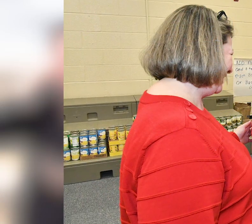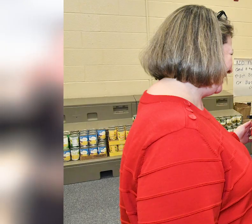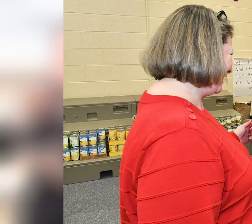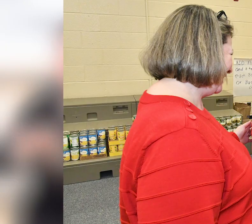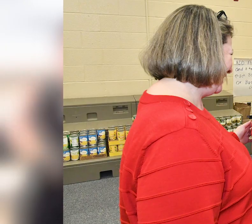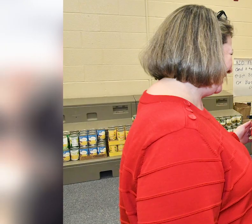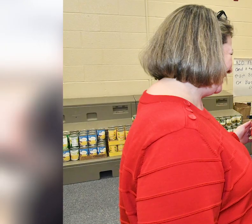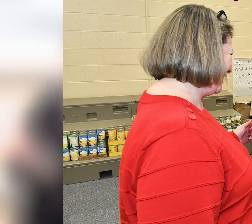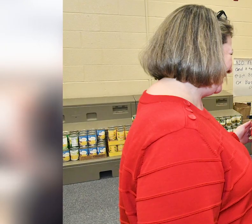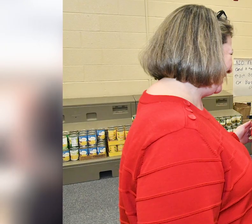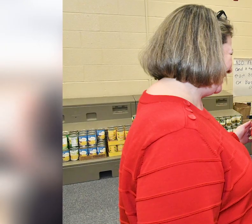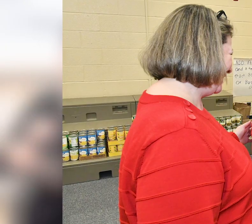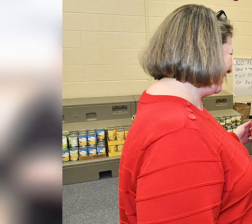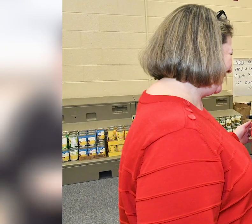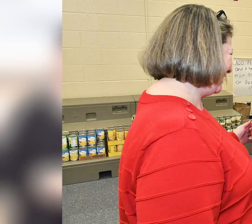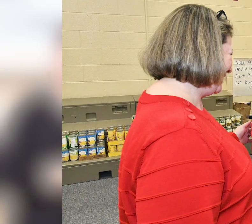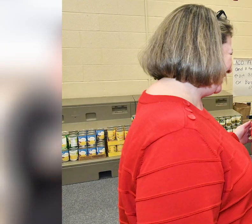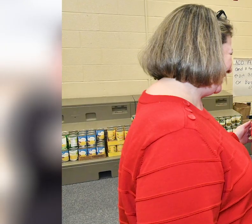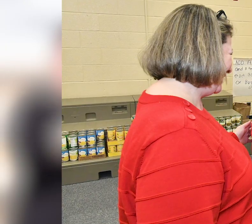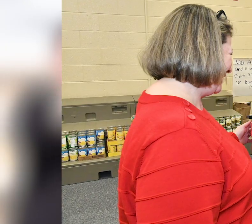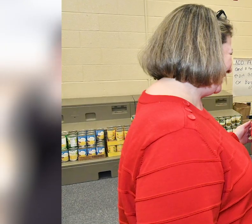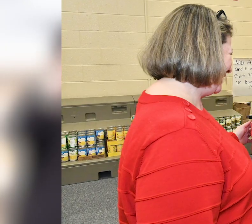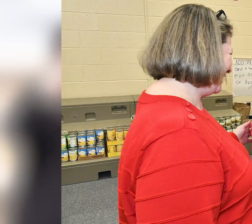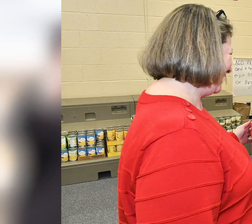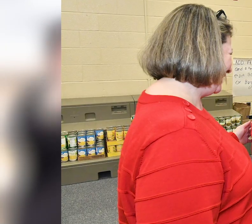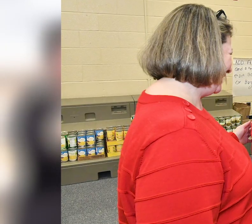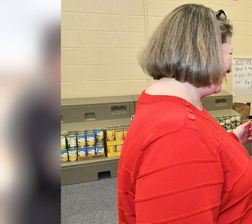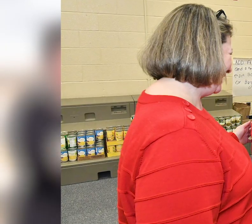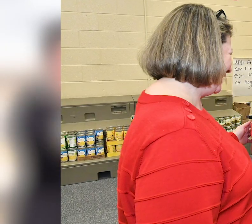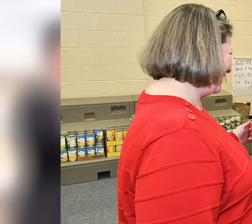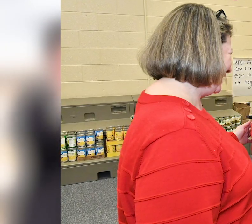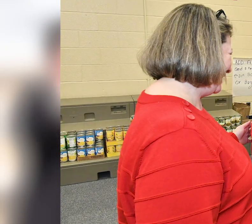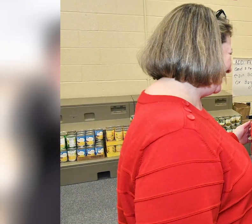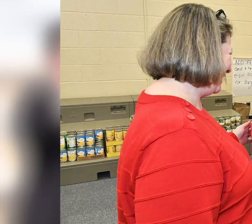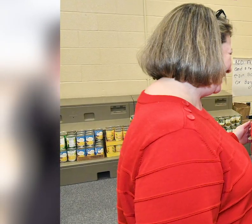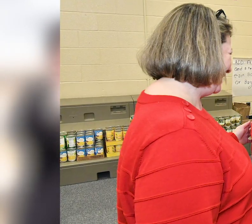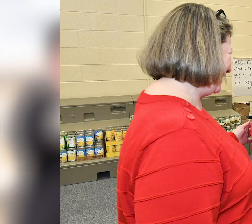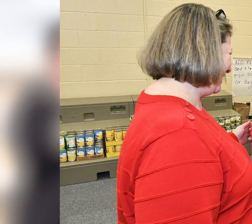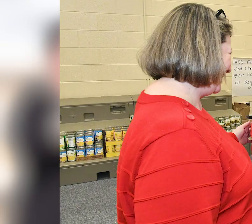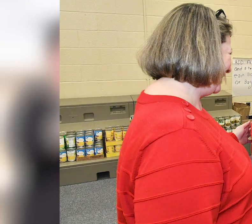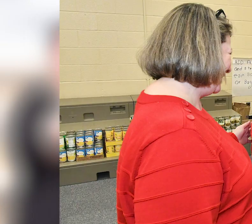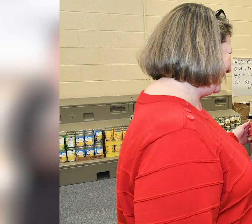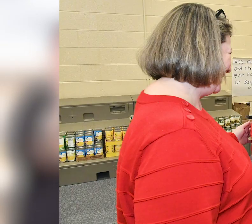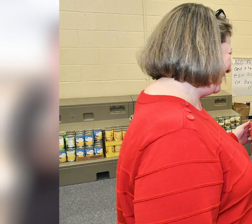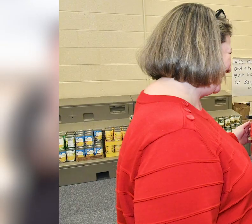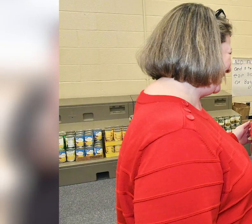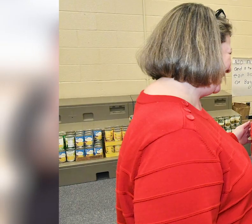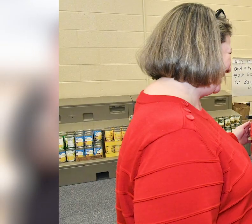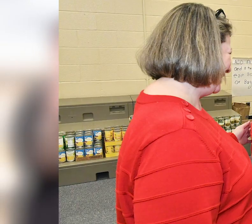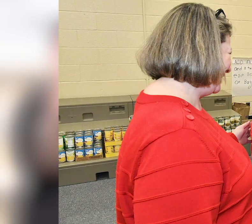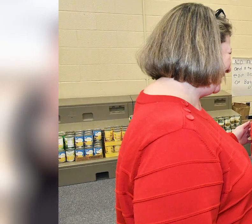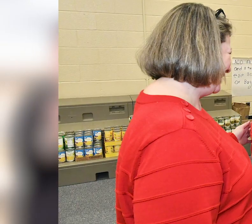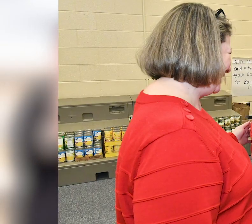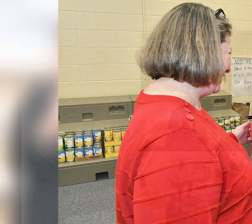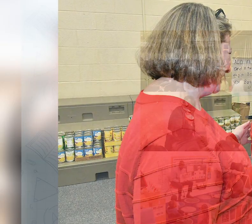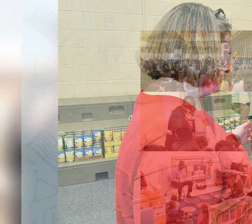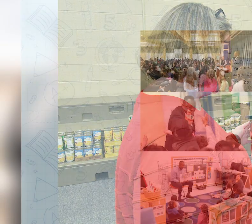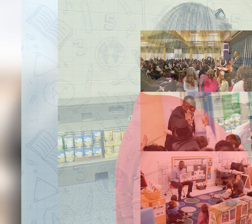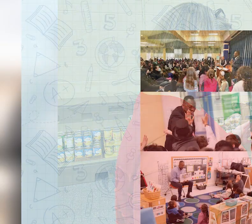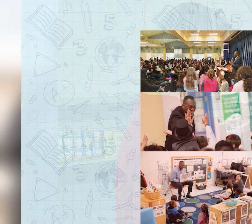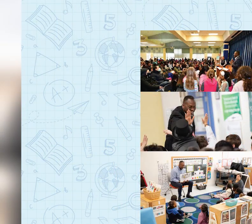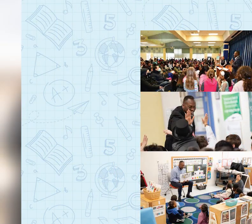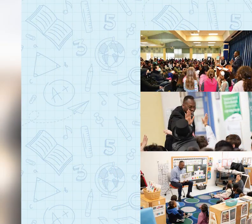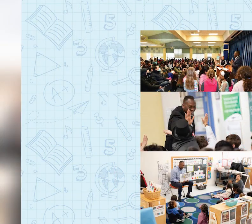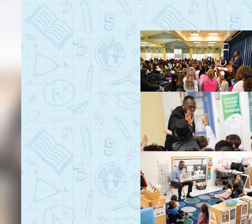special education is one of the major priorities of this budget, our FY27 investment strengthens our school system in other